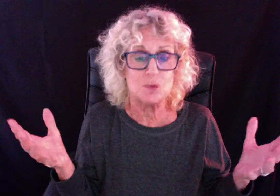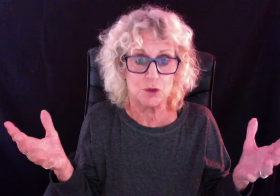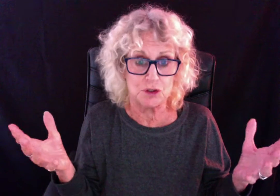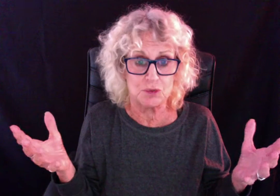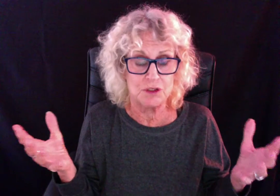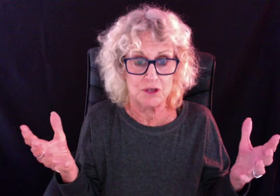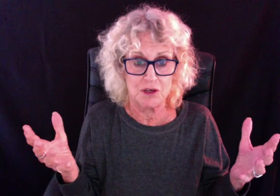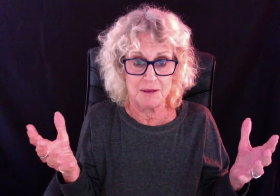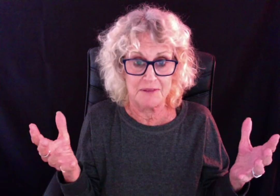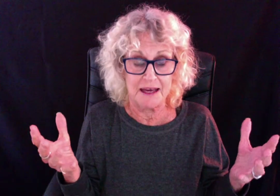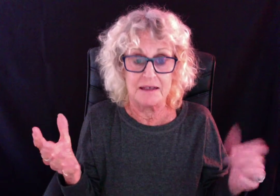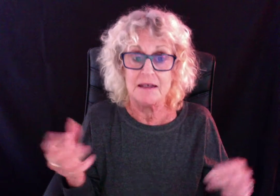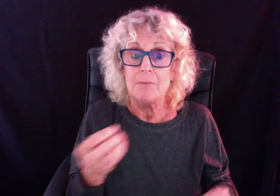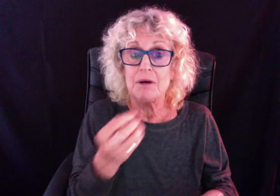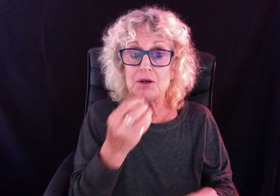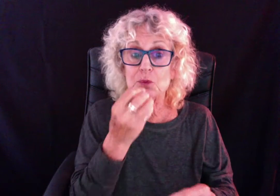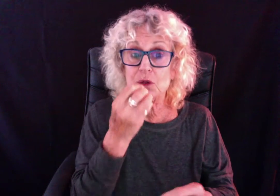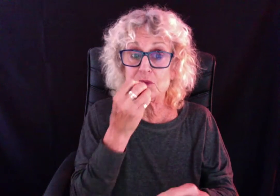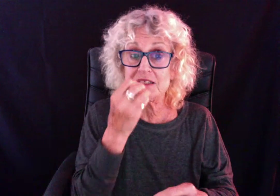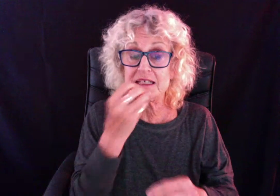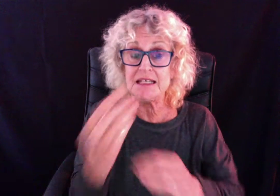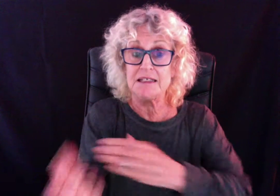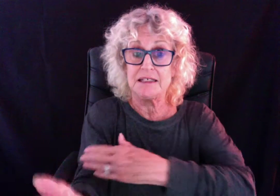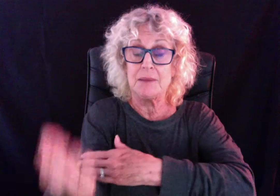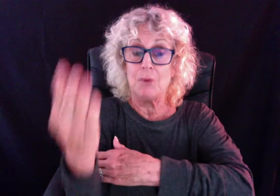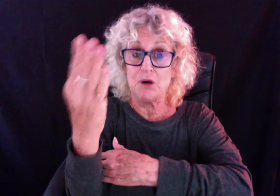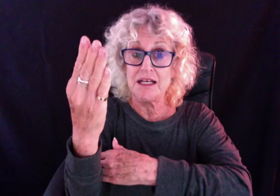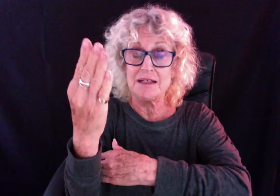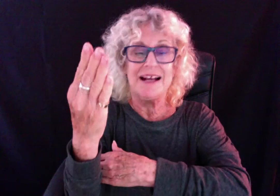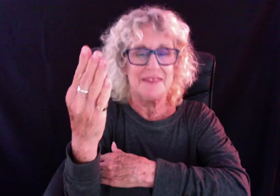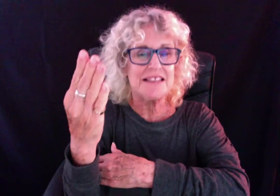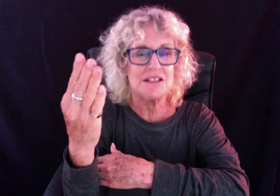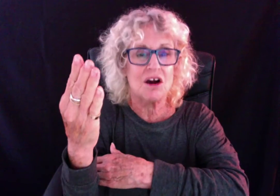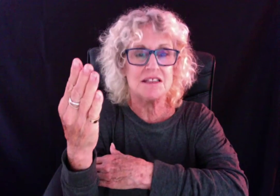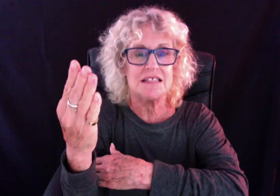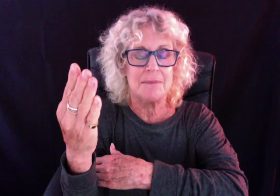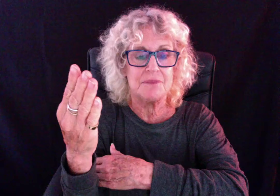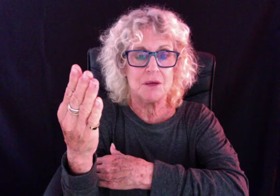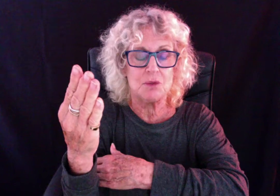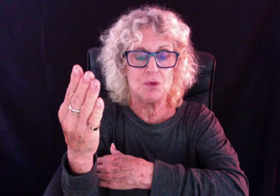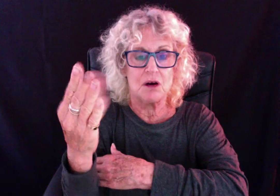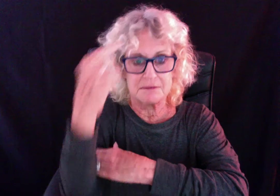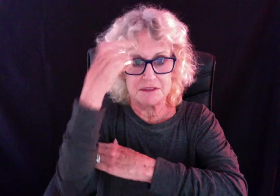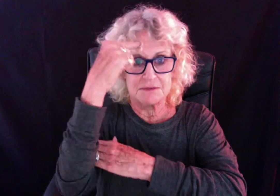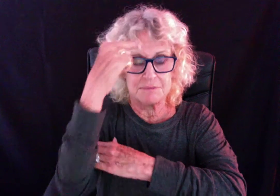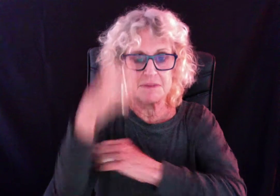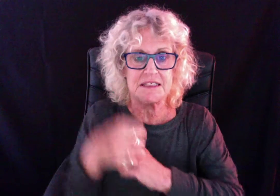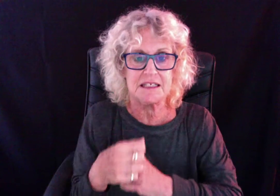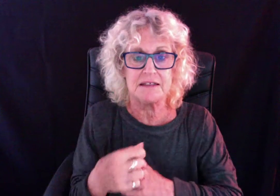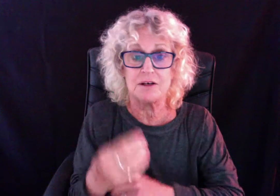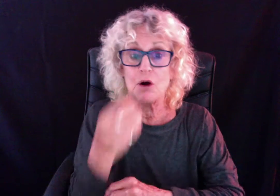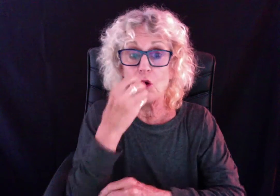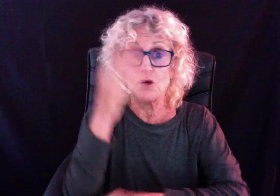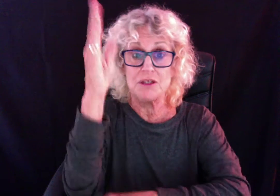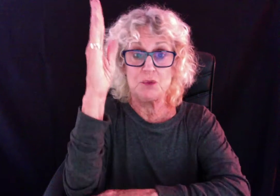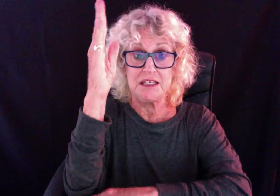word. We don't care about that. But when we see eat in the morning, that's the concept that we want to stick in there. Or we eat